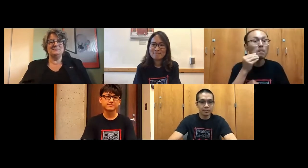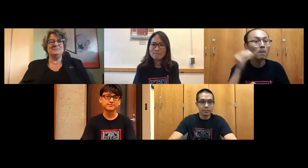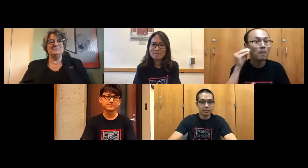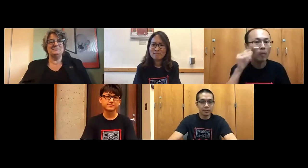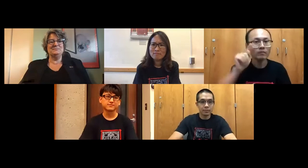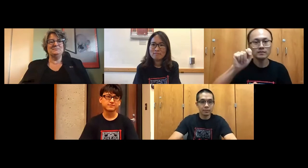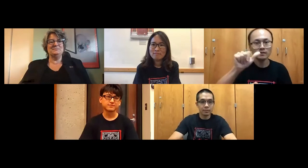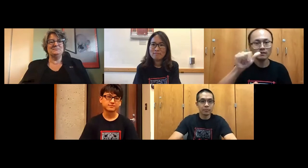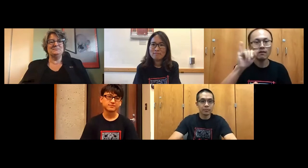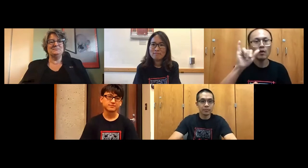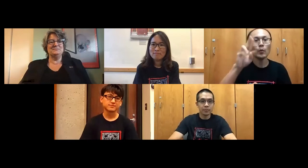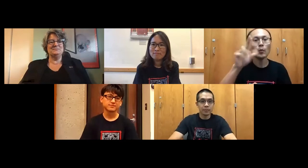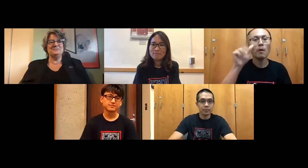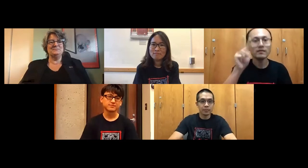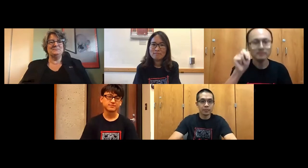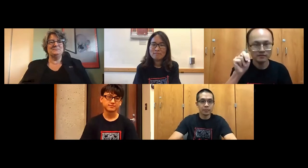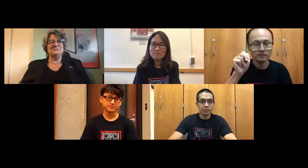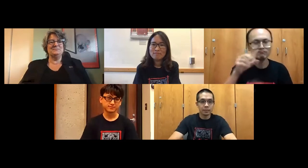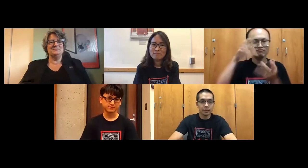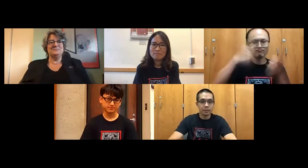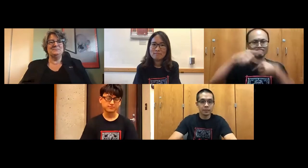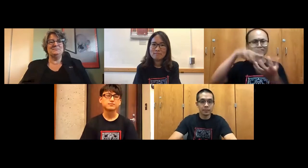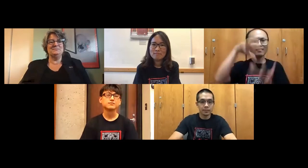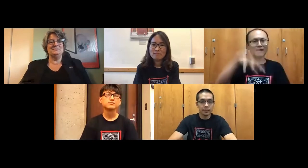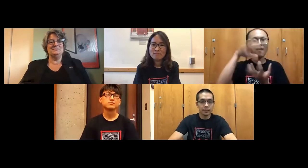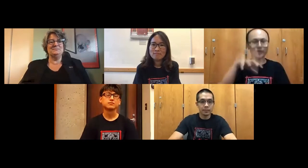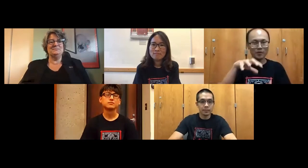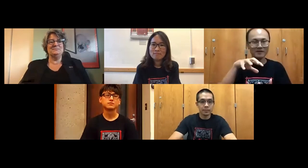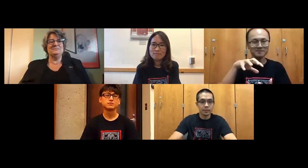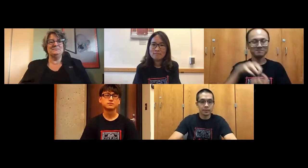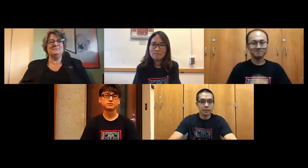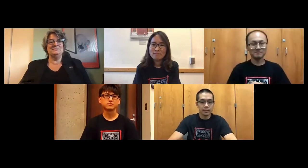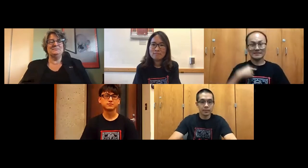from China. I was born in Taiwan, and